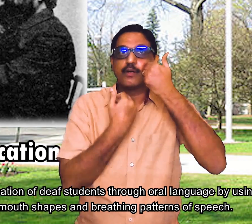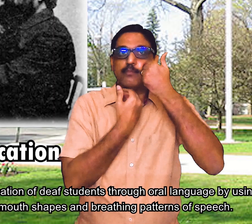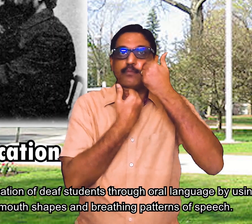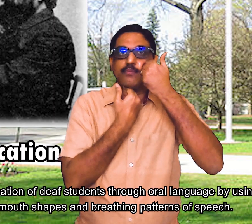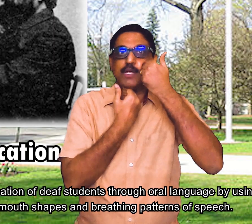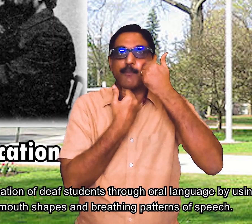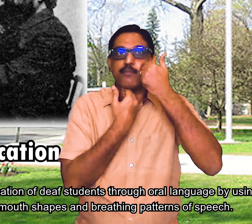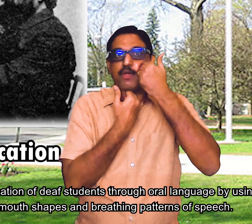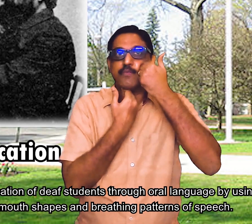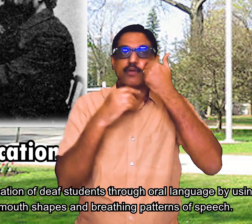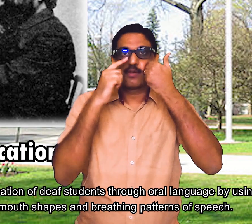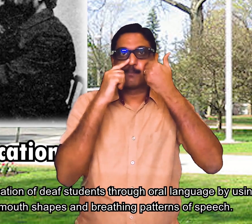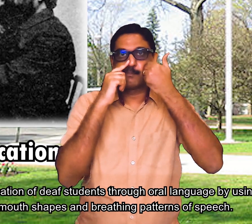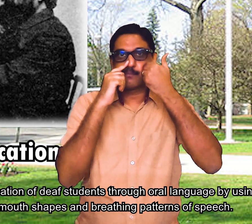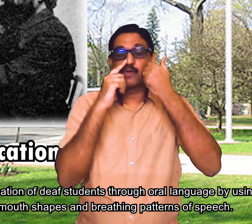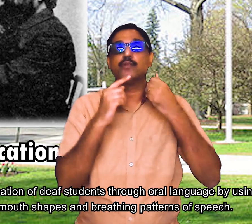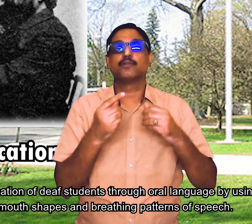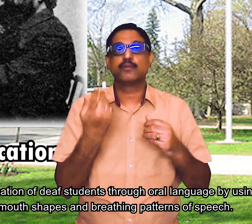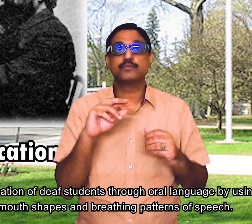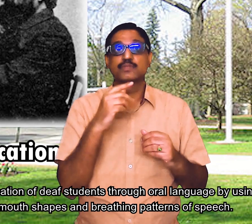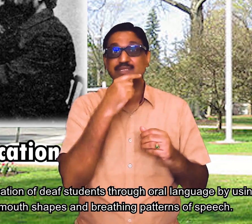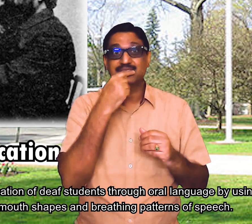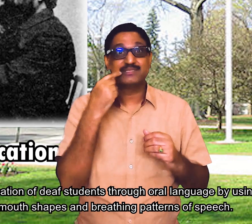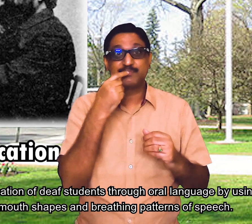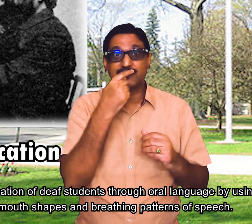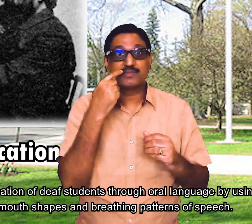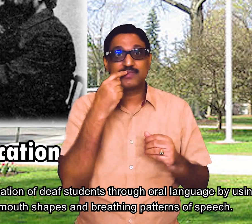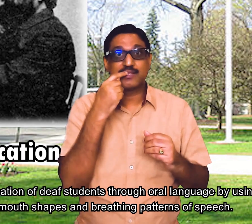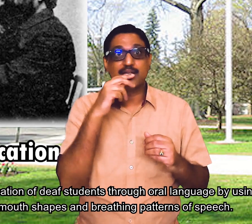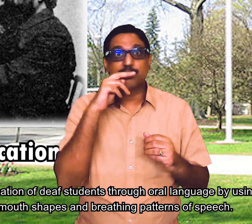mouth shapes and breathing patterns of speech.